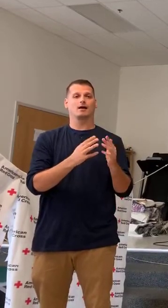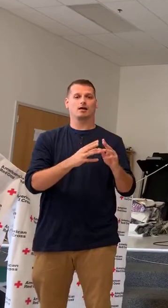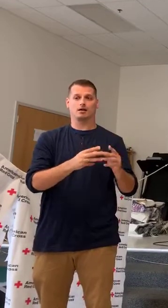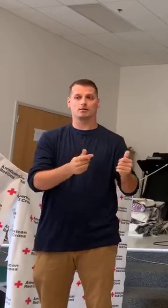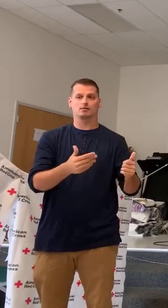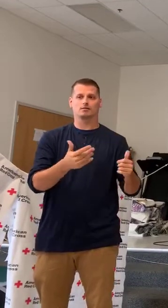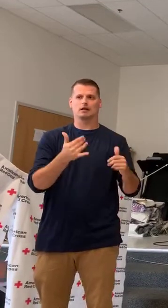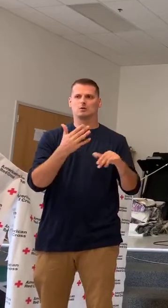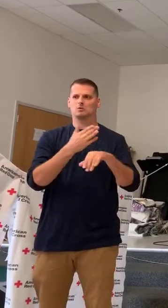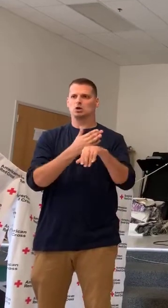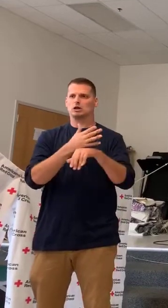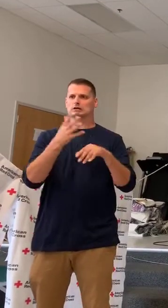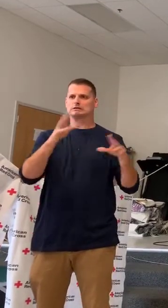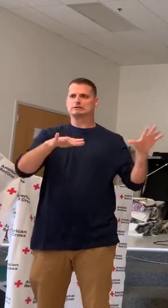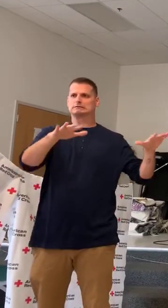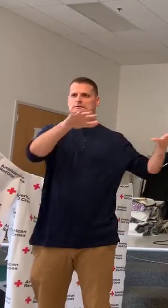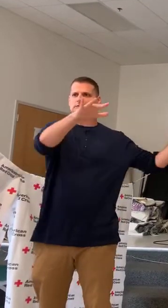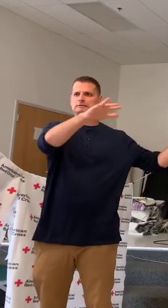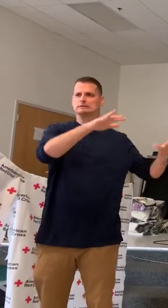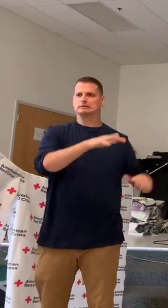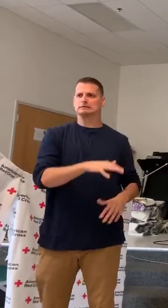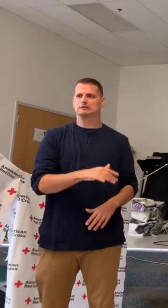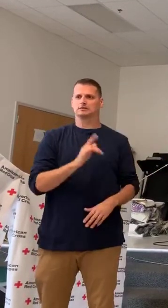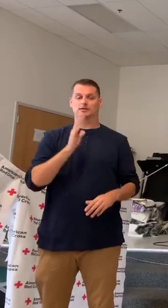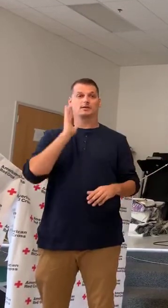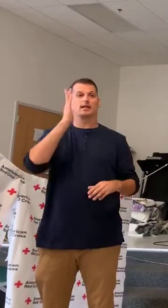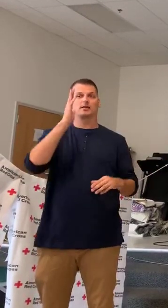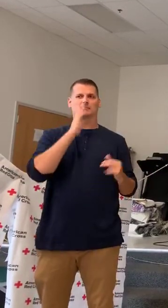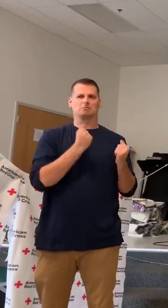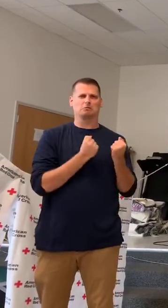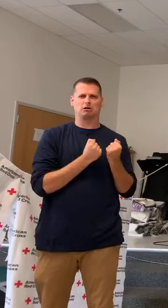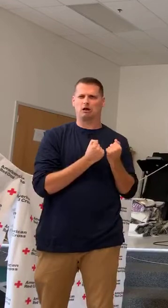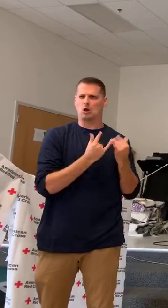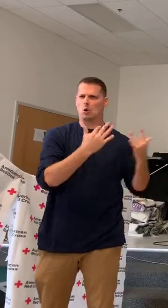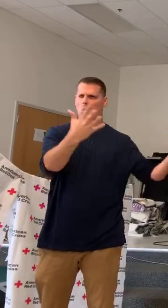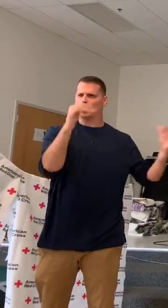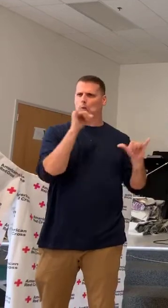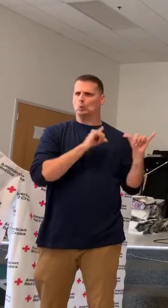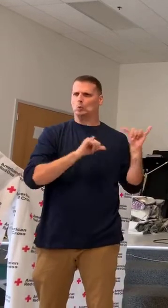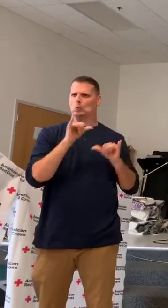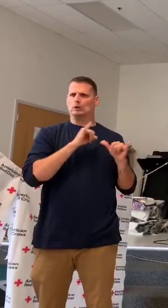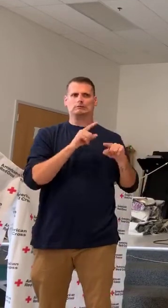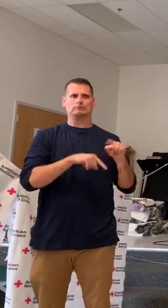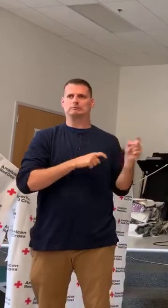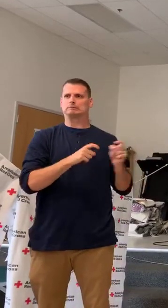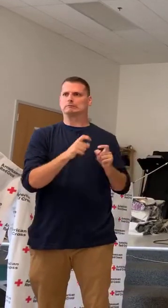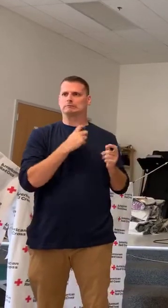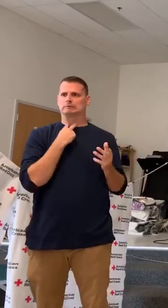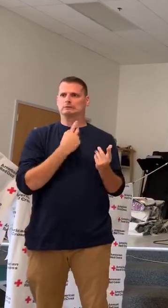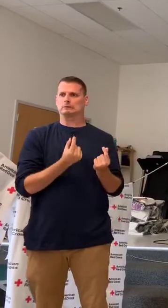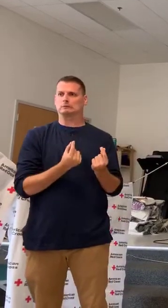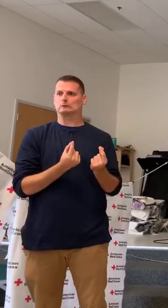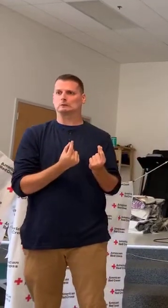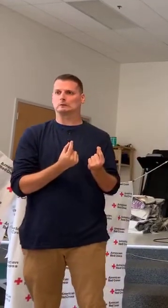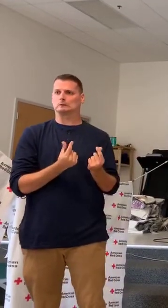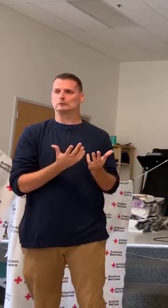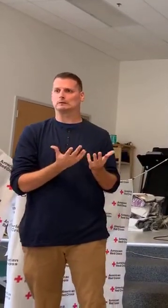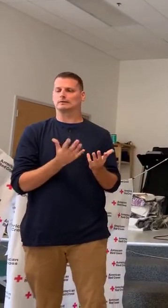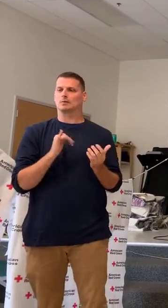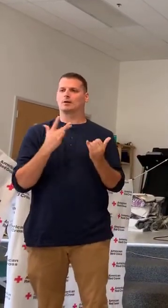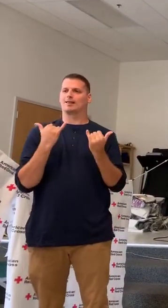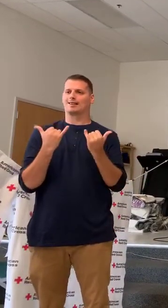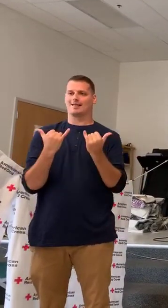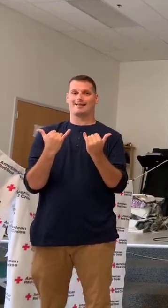enormous fuel buildup all across the United States and Alaska, where fires are going to get away from us because they haven't burned in a